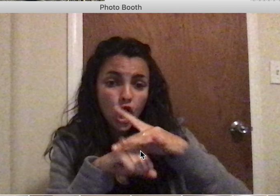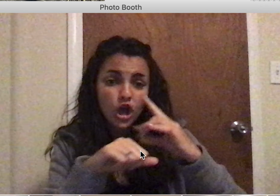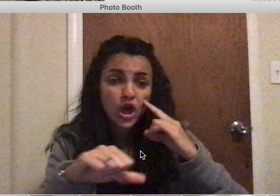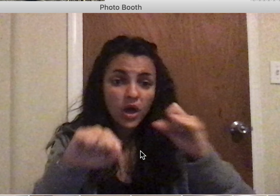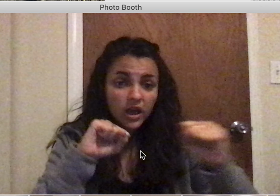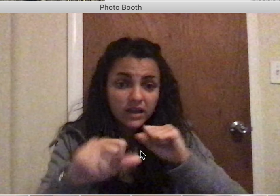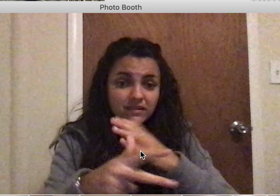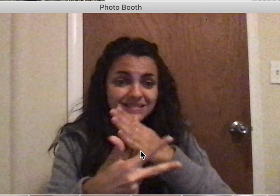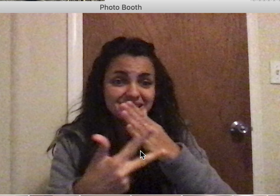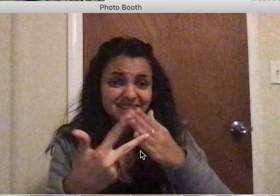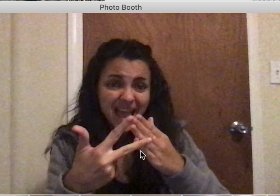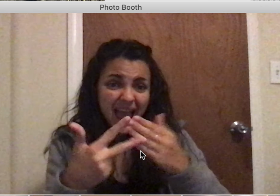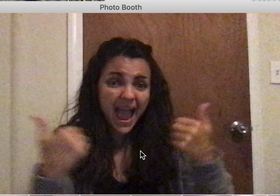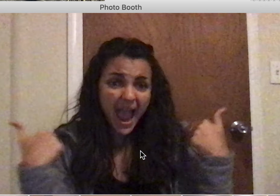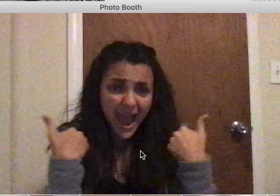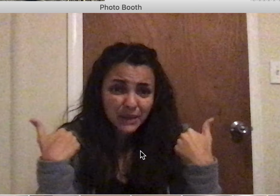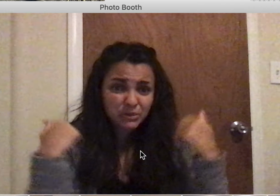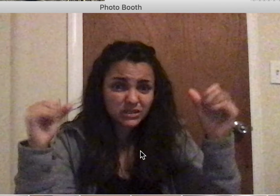die.